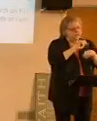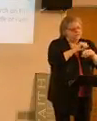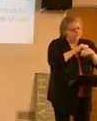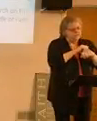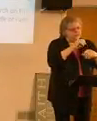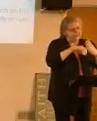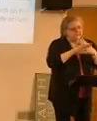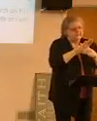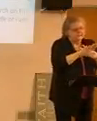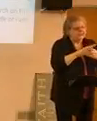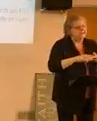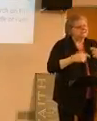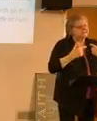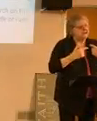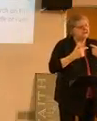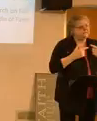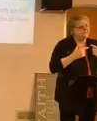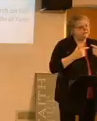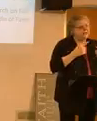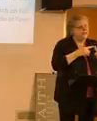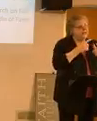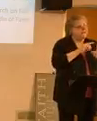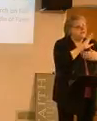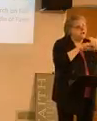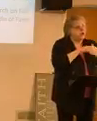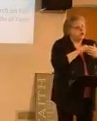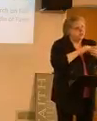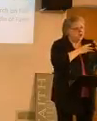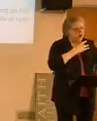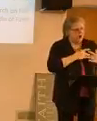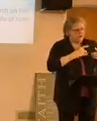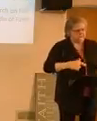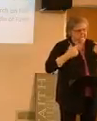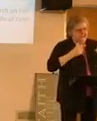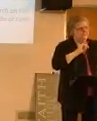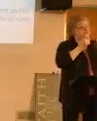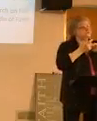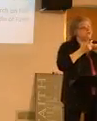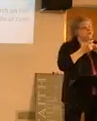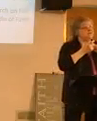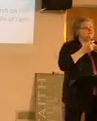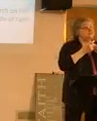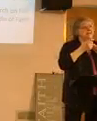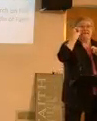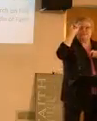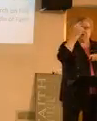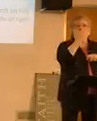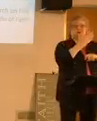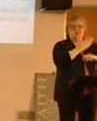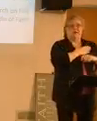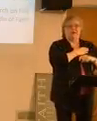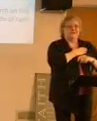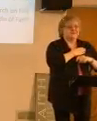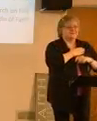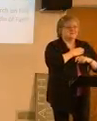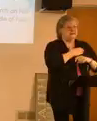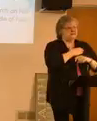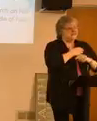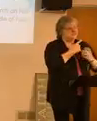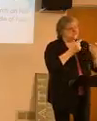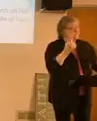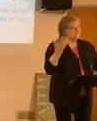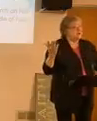incredible things of changing hearts and minds. And that's what grace is all about. Think with me this